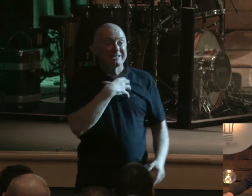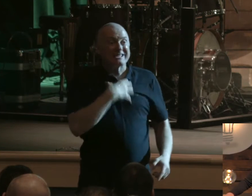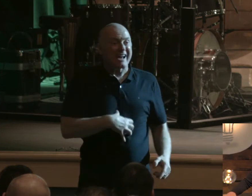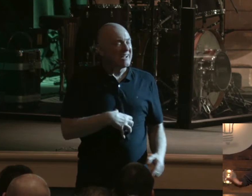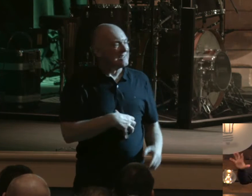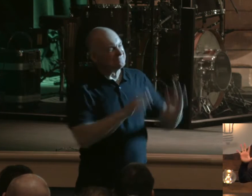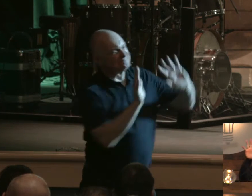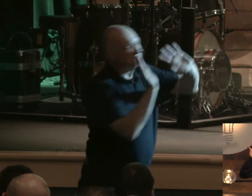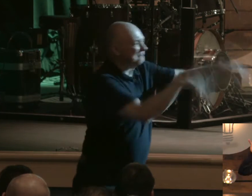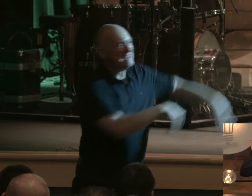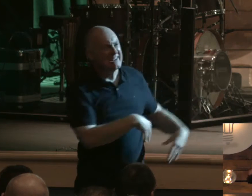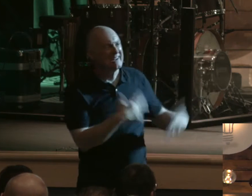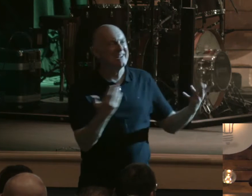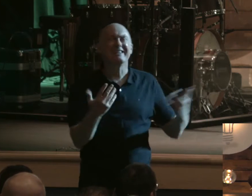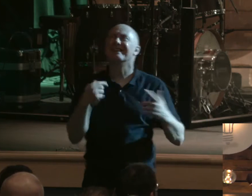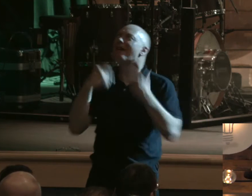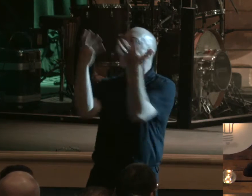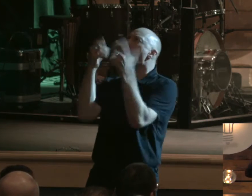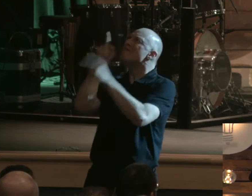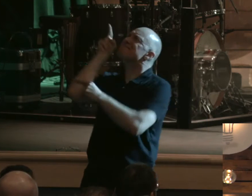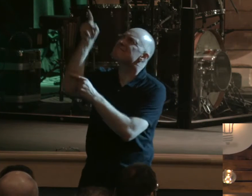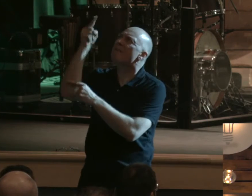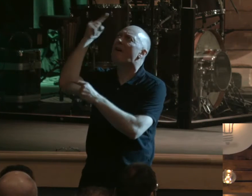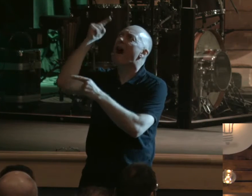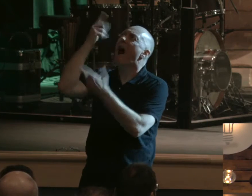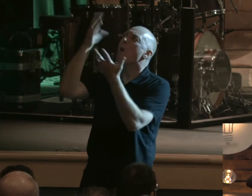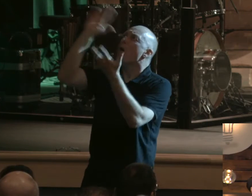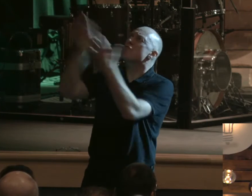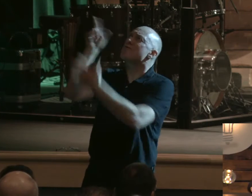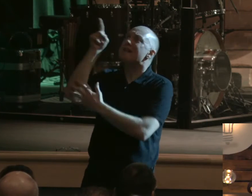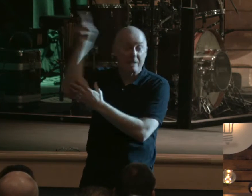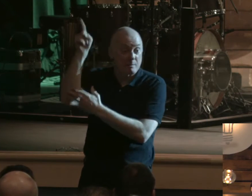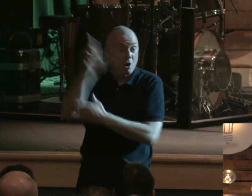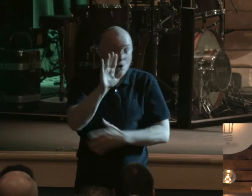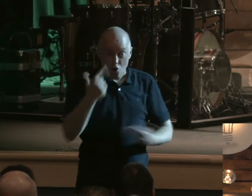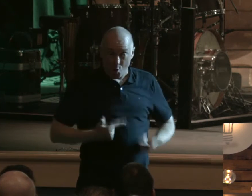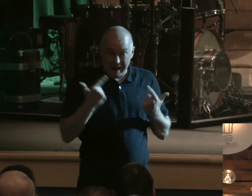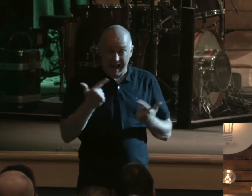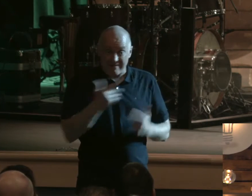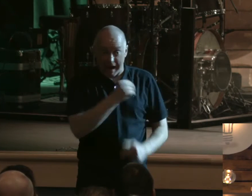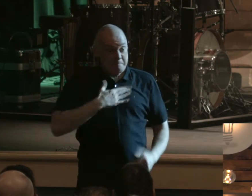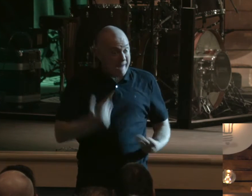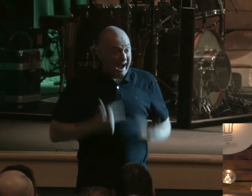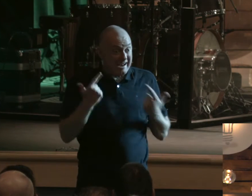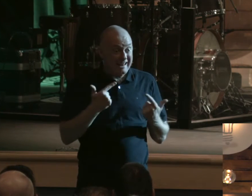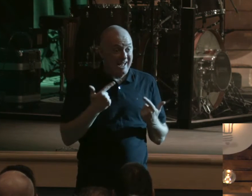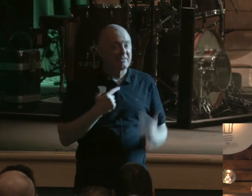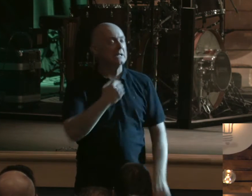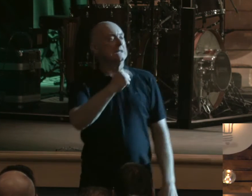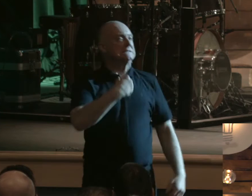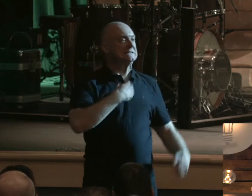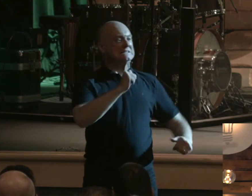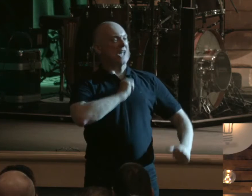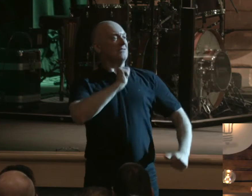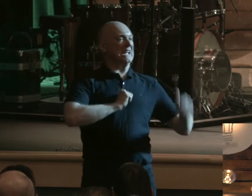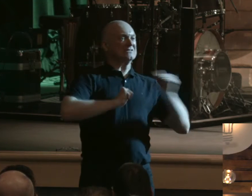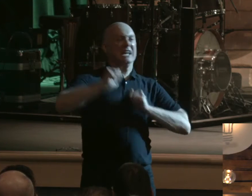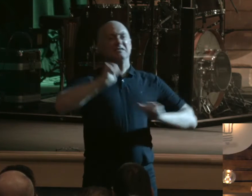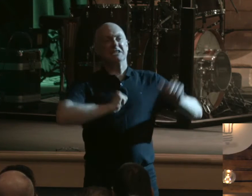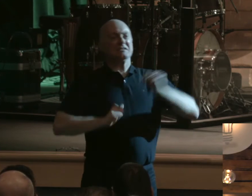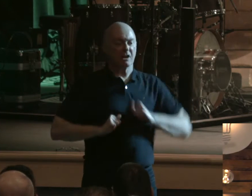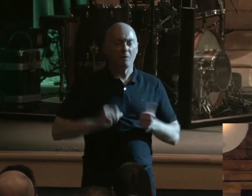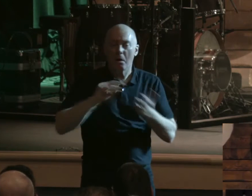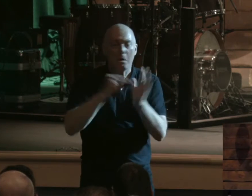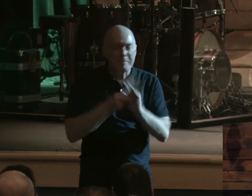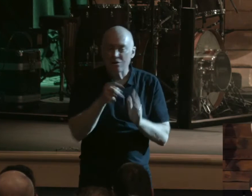not the world, but the things of the Lord Jesus Christ for his glory? Is your life and mine filled with self-pursuit and self-glory? Because that's